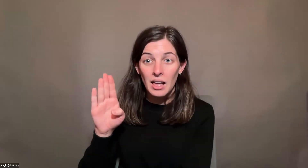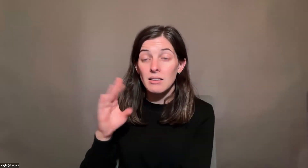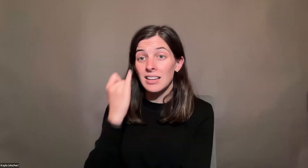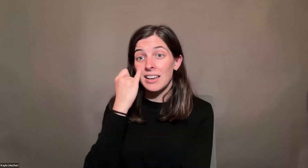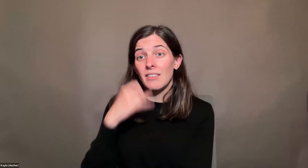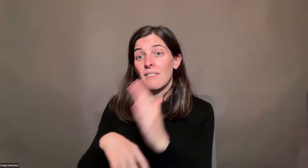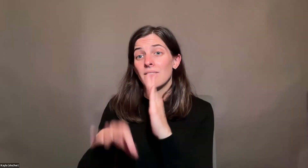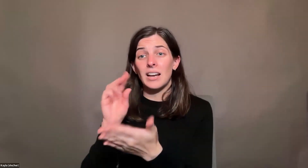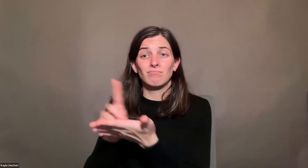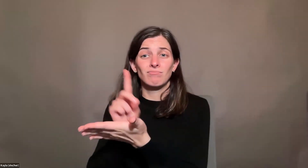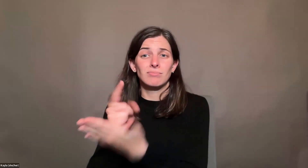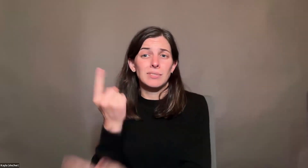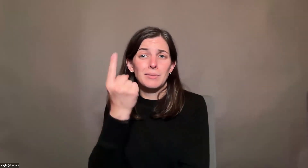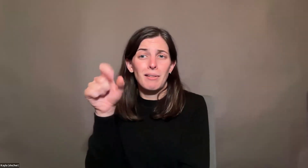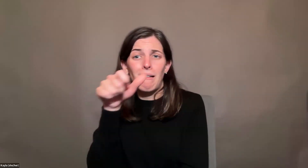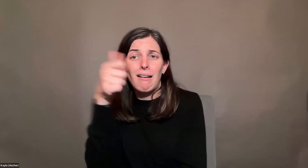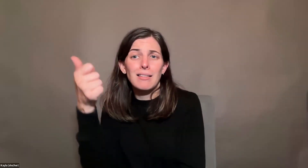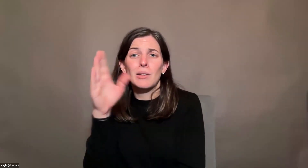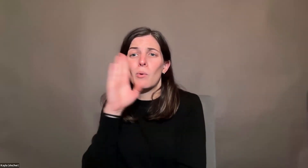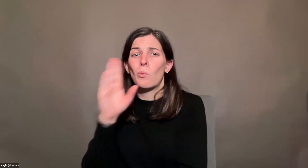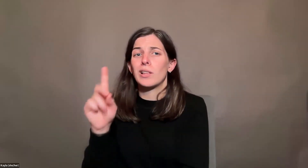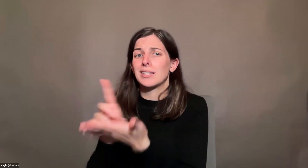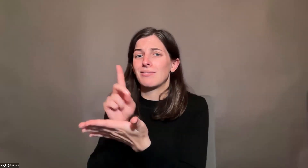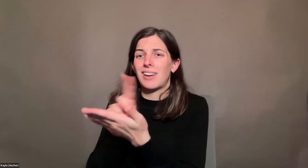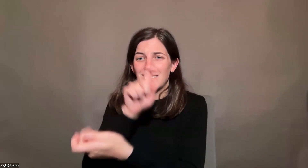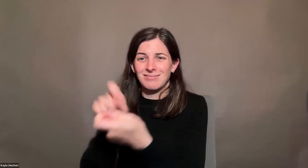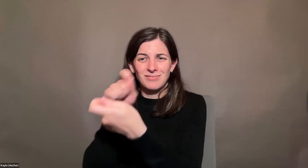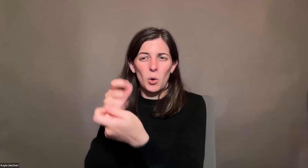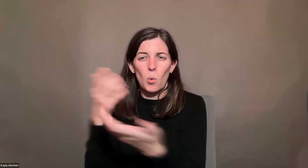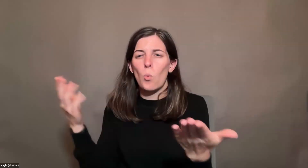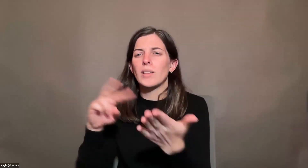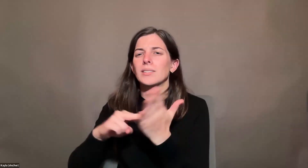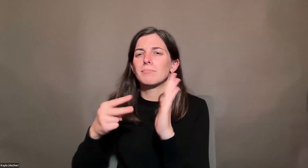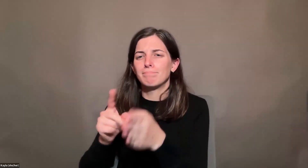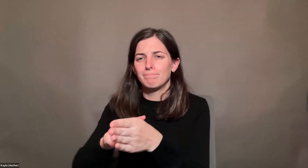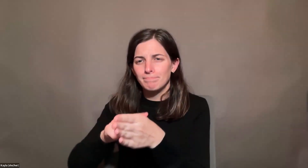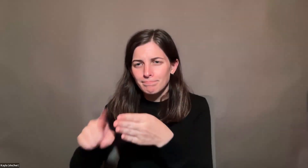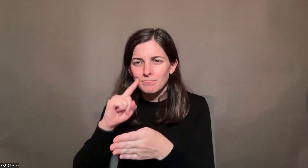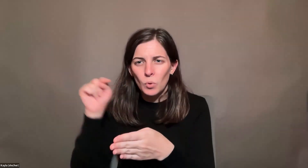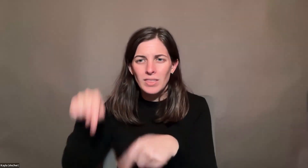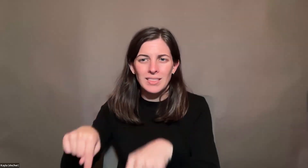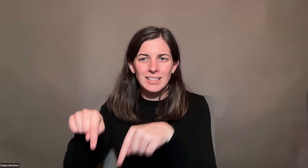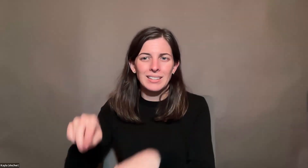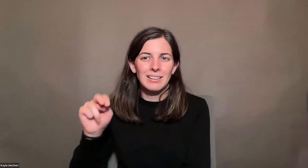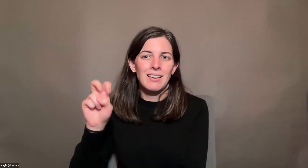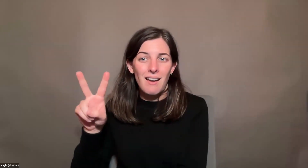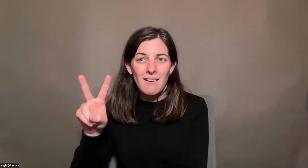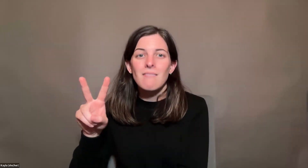will define like what is the main purpose of this nav. So in this way, we can actually define the